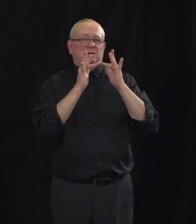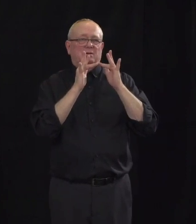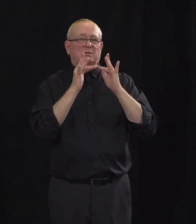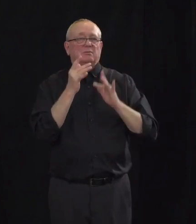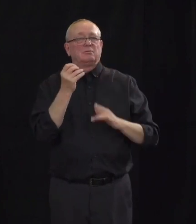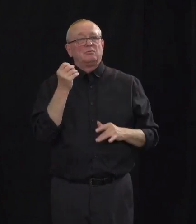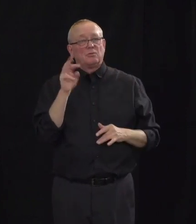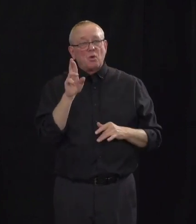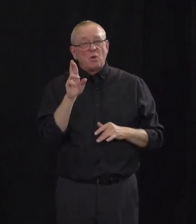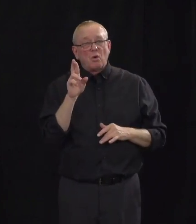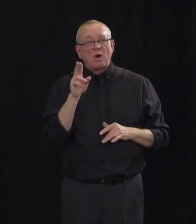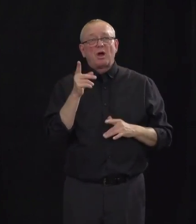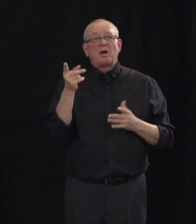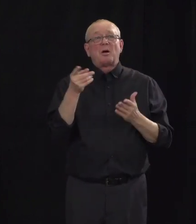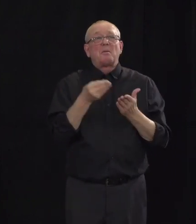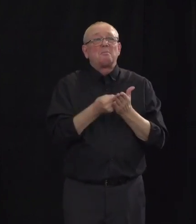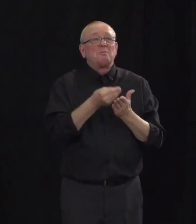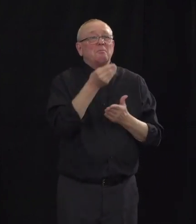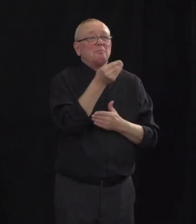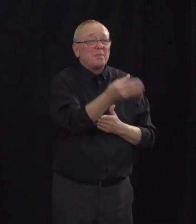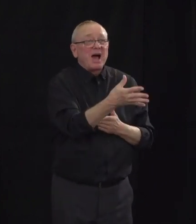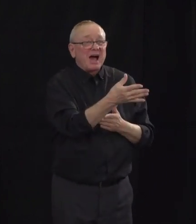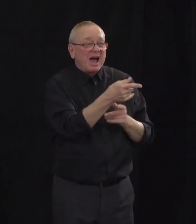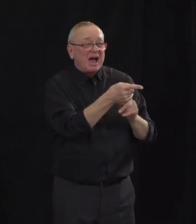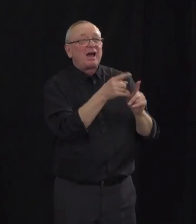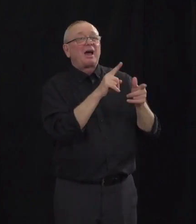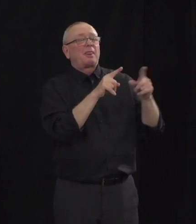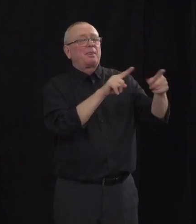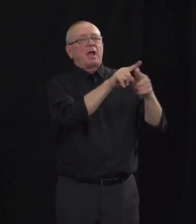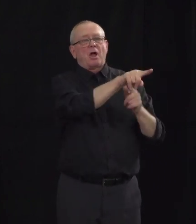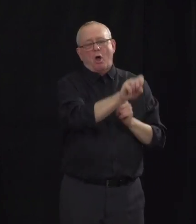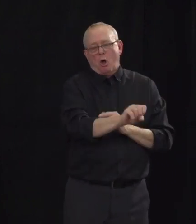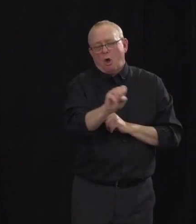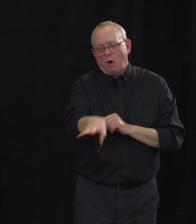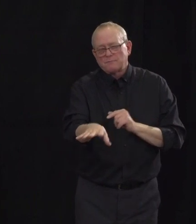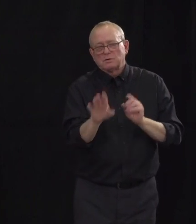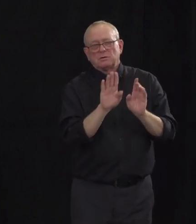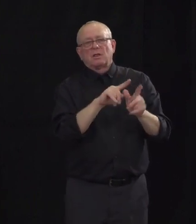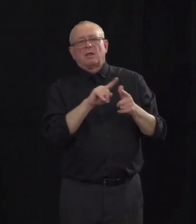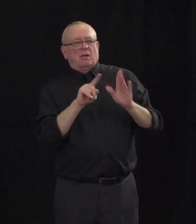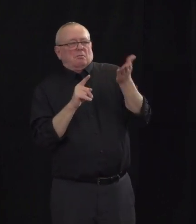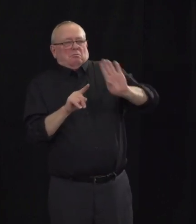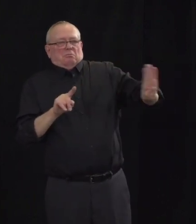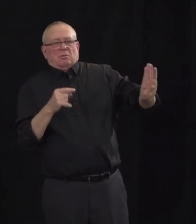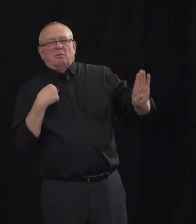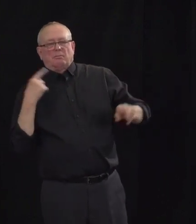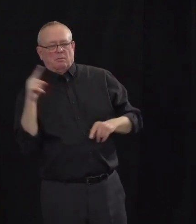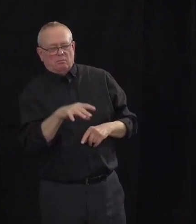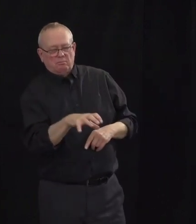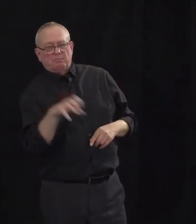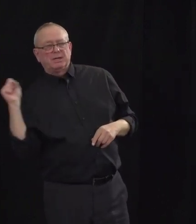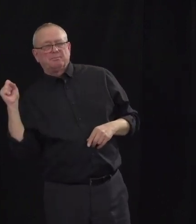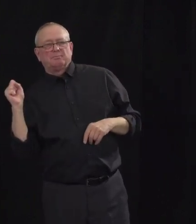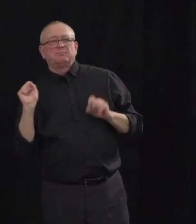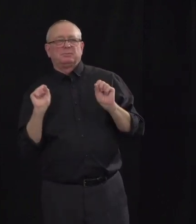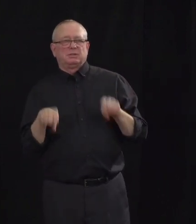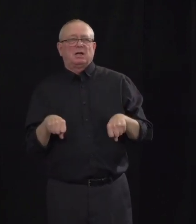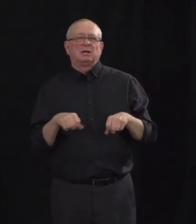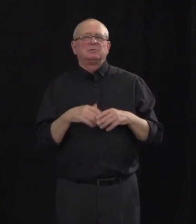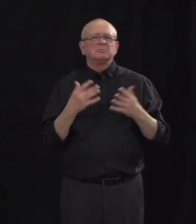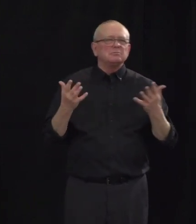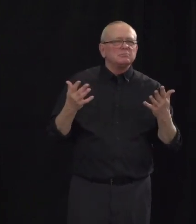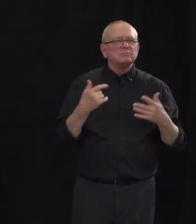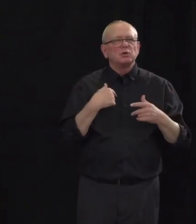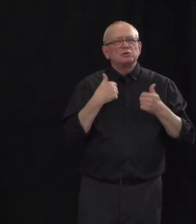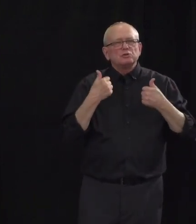We continue to weigh the economic impacts and the health impacts of these measures. And if the situation changes, we may